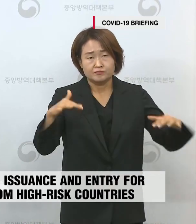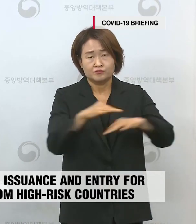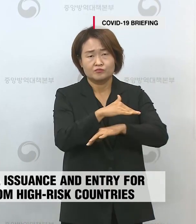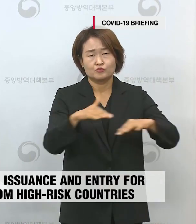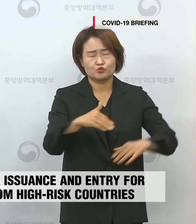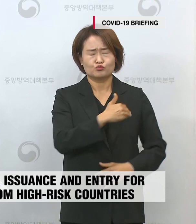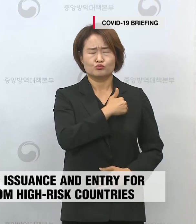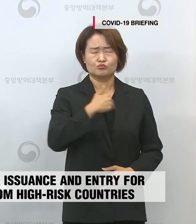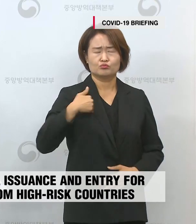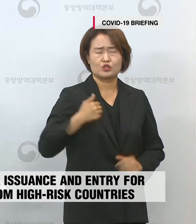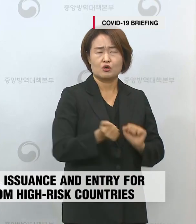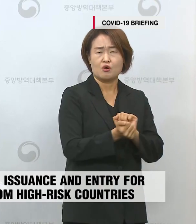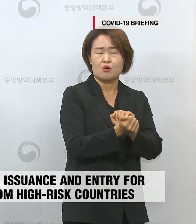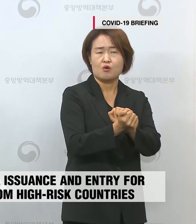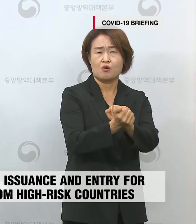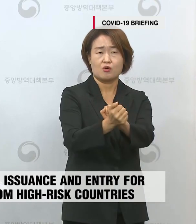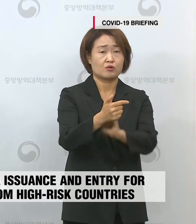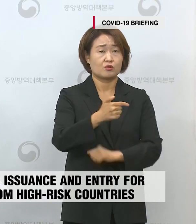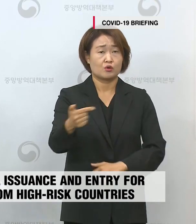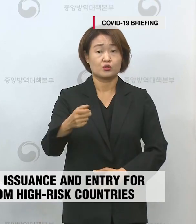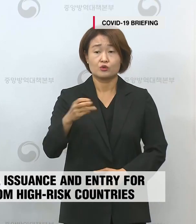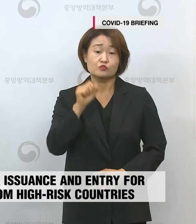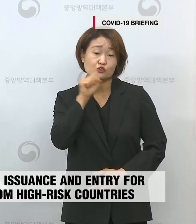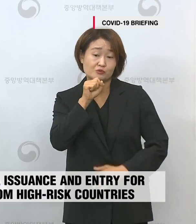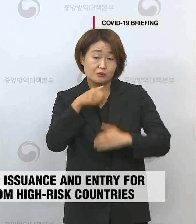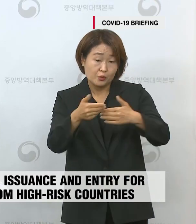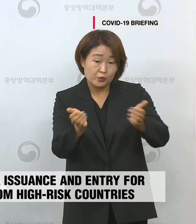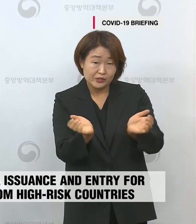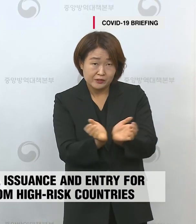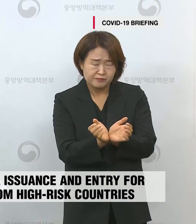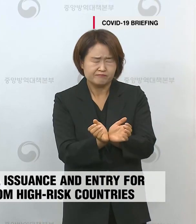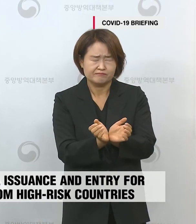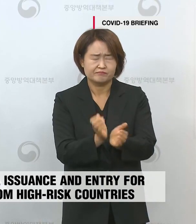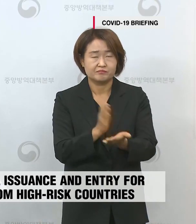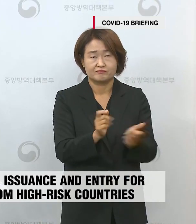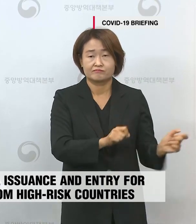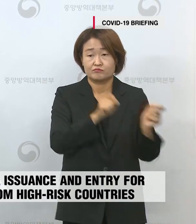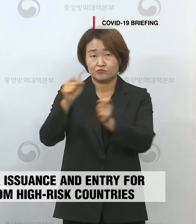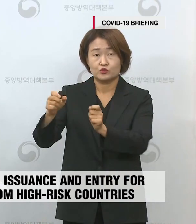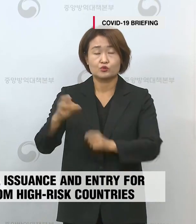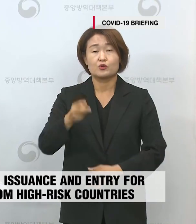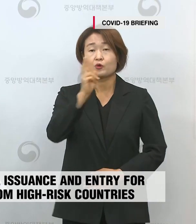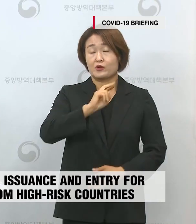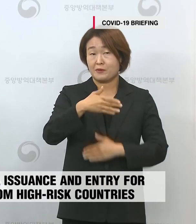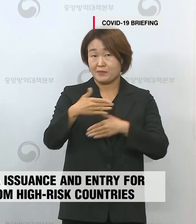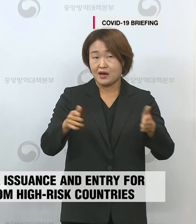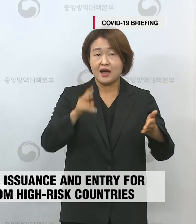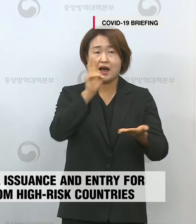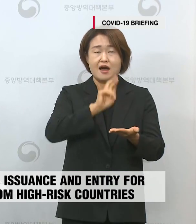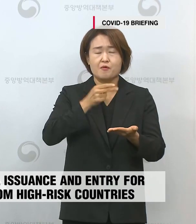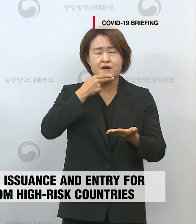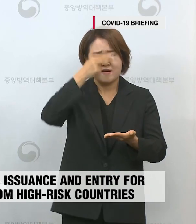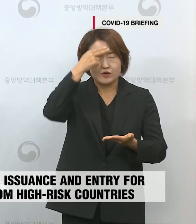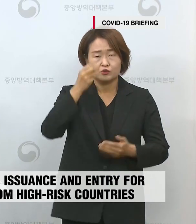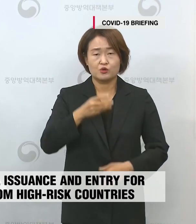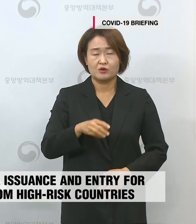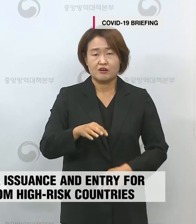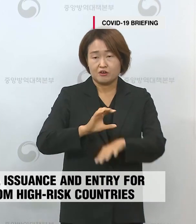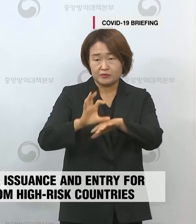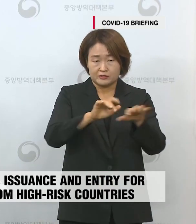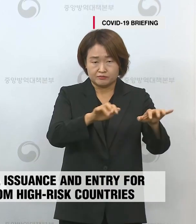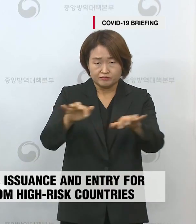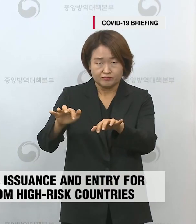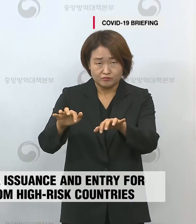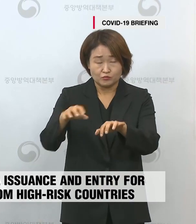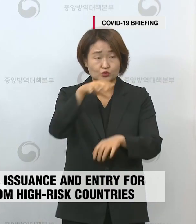that COVID-19 can spread at any places which is enclosed, crowded, and close contact environments. So refrain